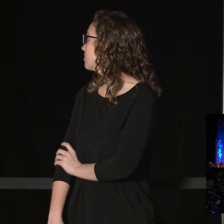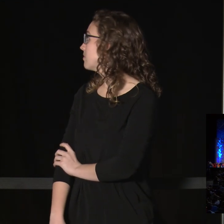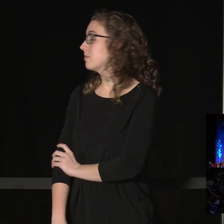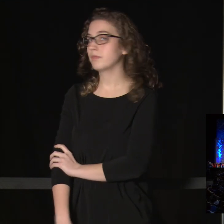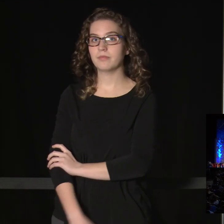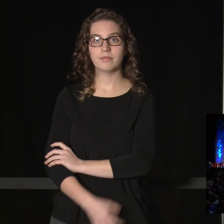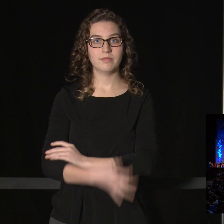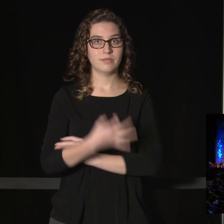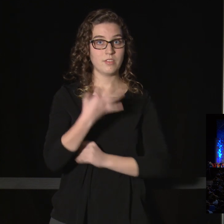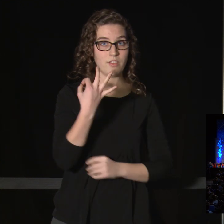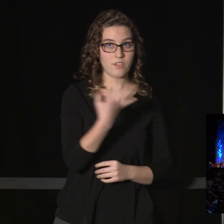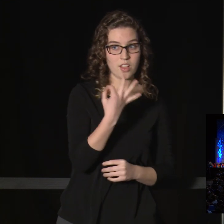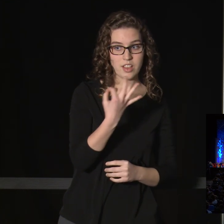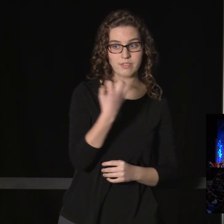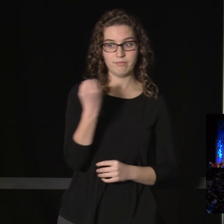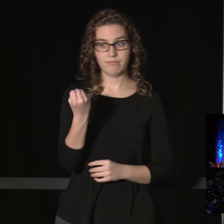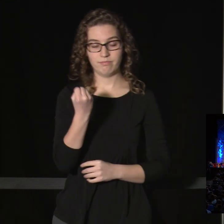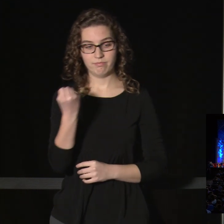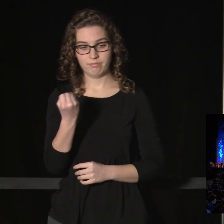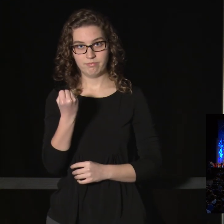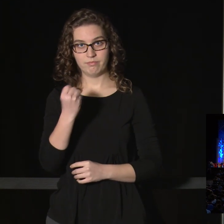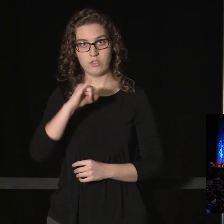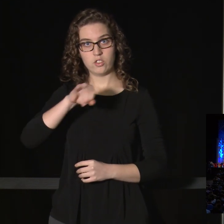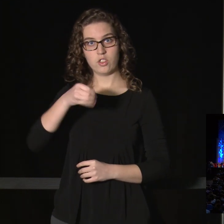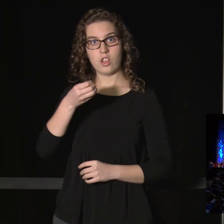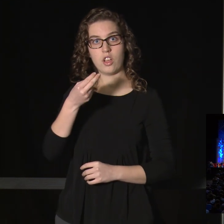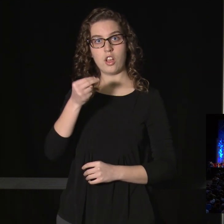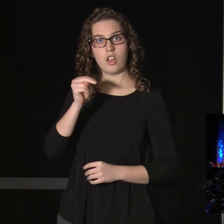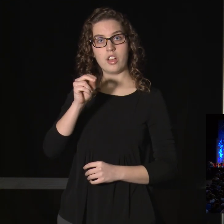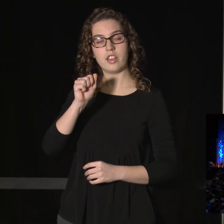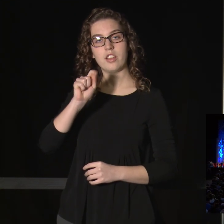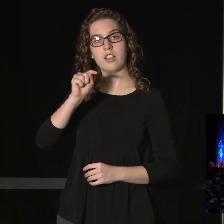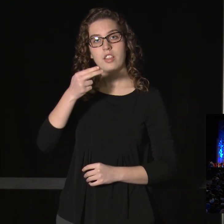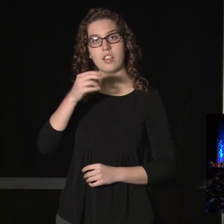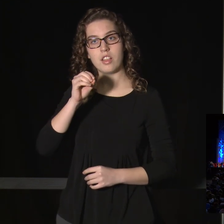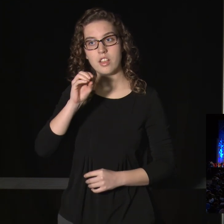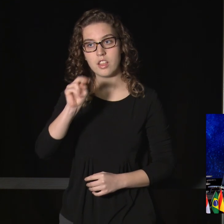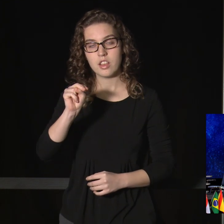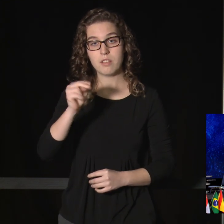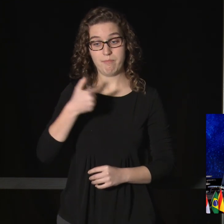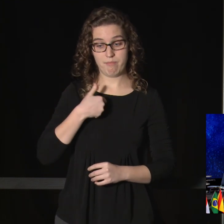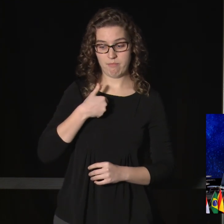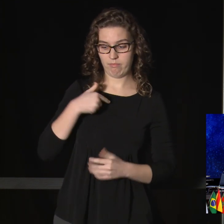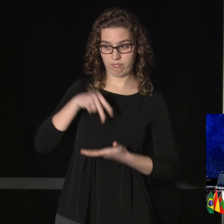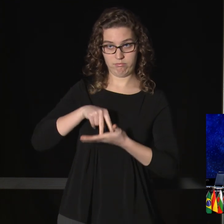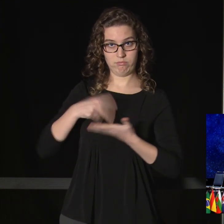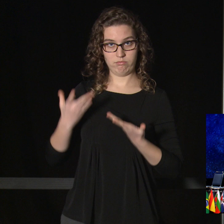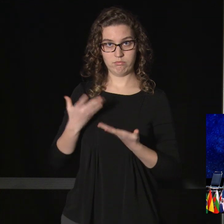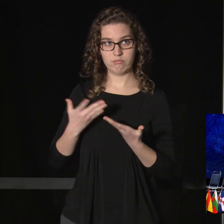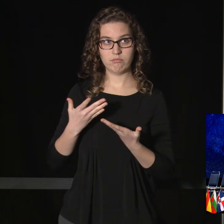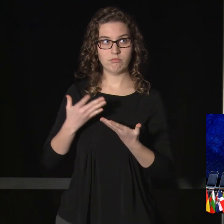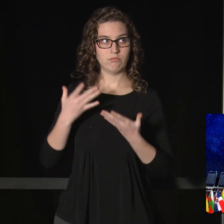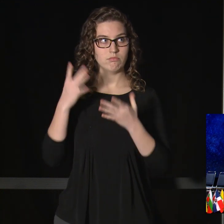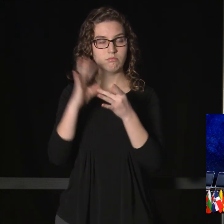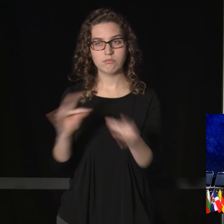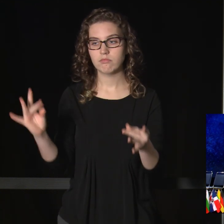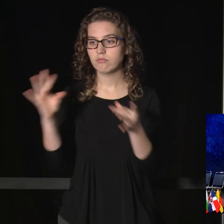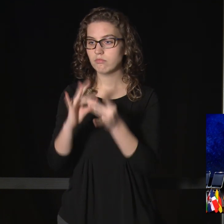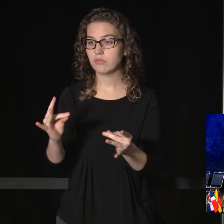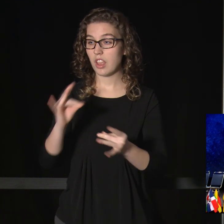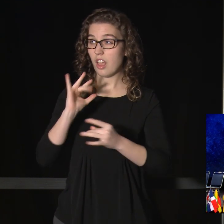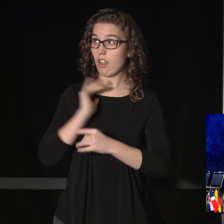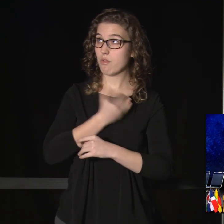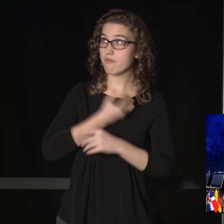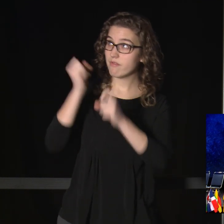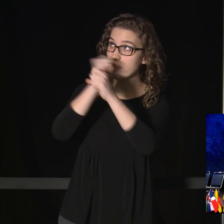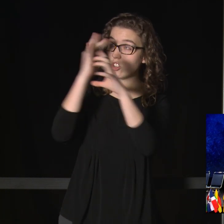On Friday and Sabbath, Jonathan and I stood here and talked to you about our vision for GYC and for you as